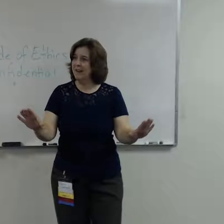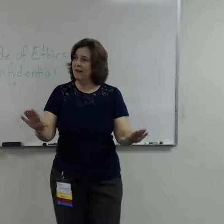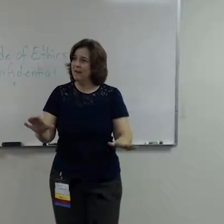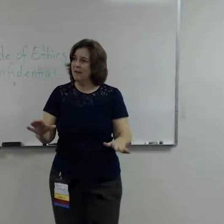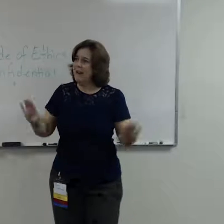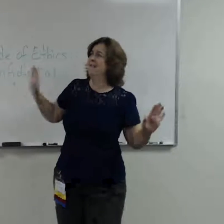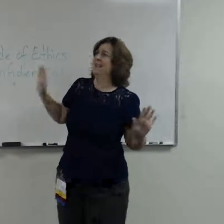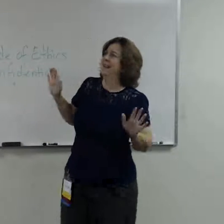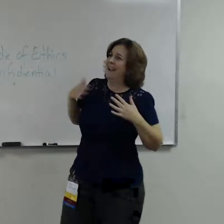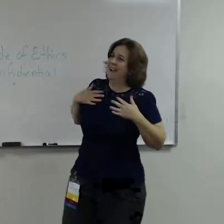Yeah. They're like,